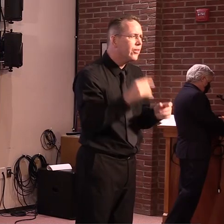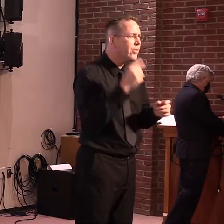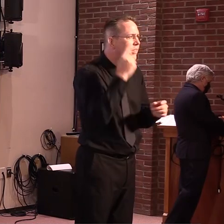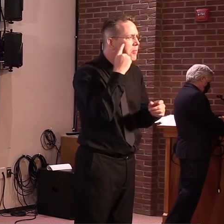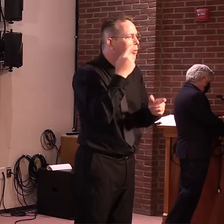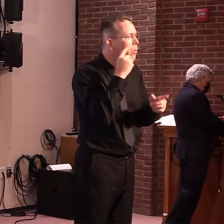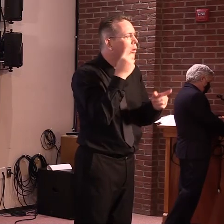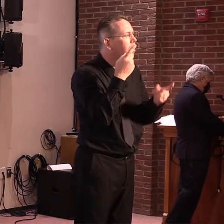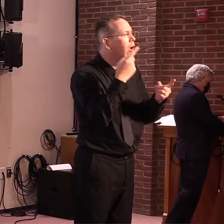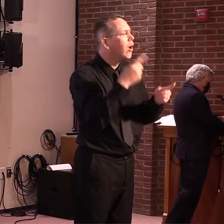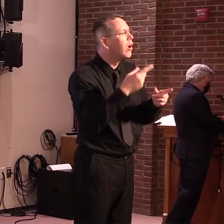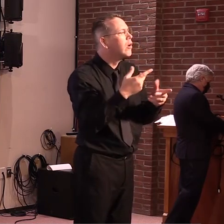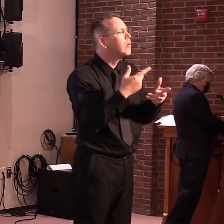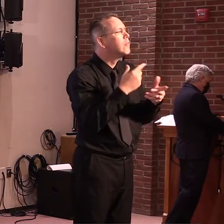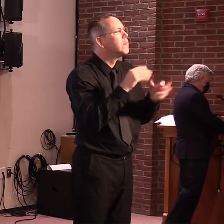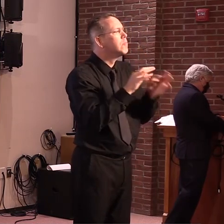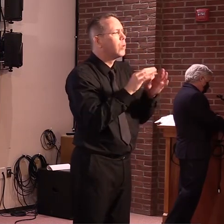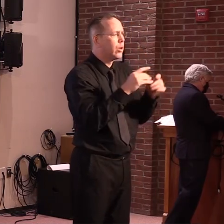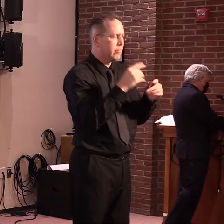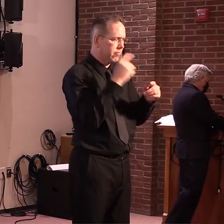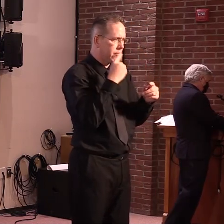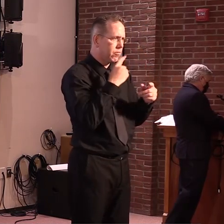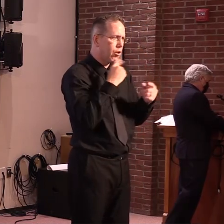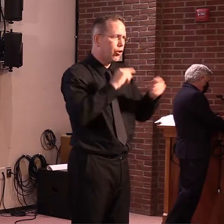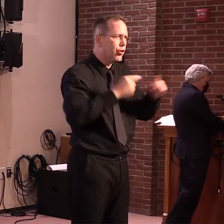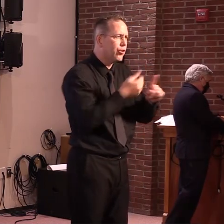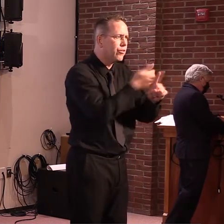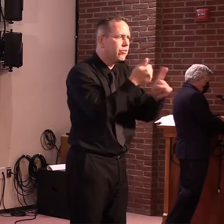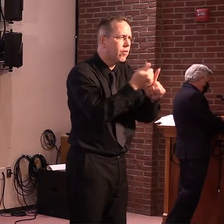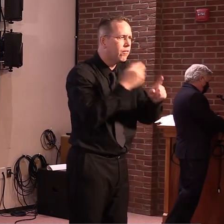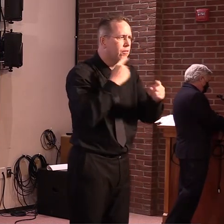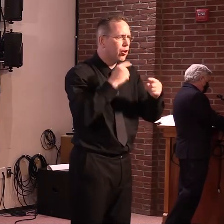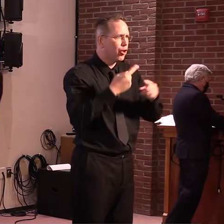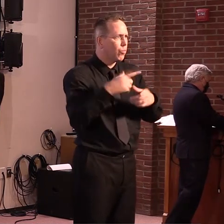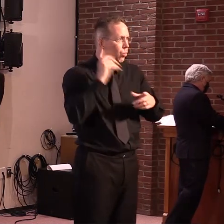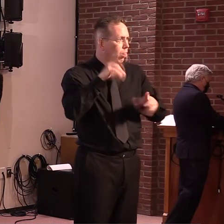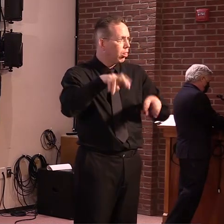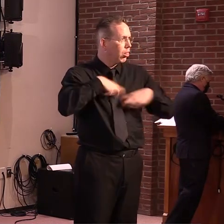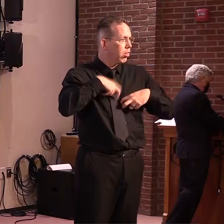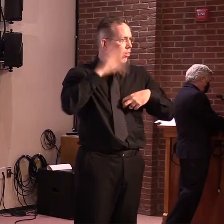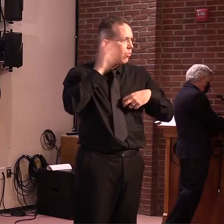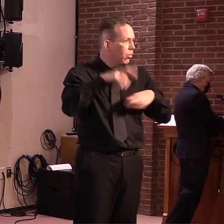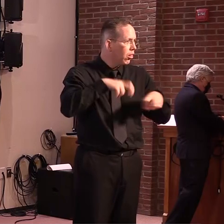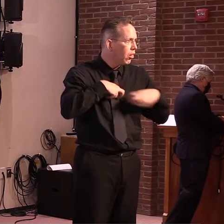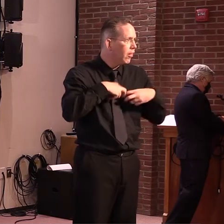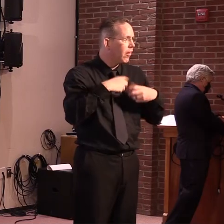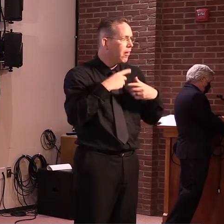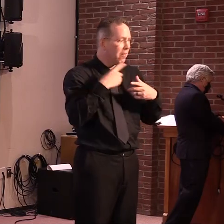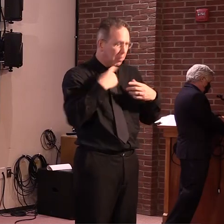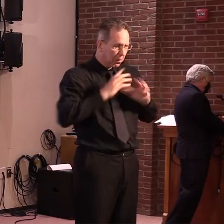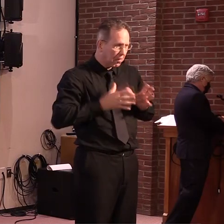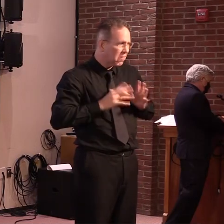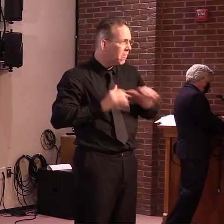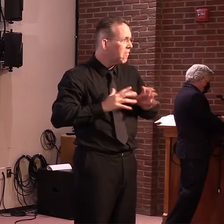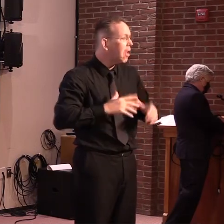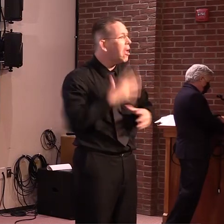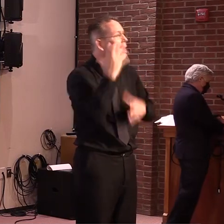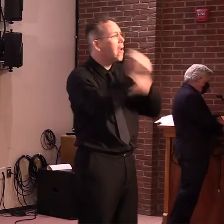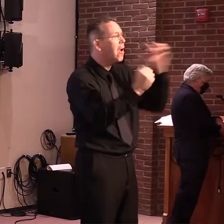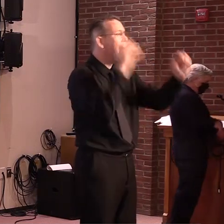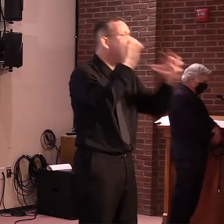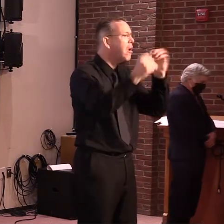Go very slow. Don't compromise on the basic principles we talk about all the time in terms of the mask and the